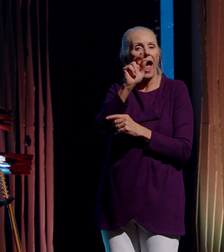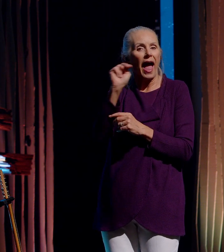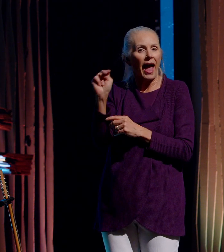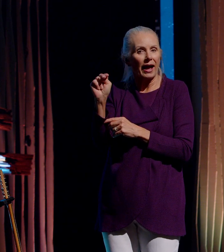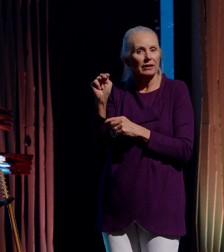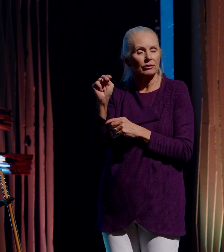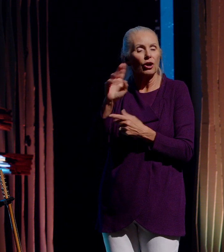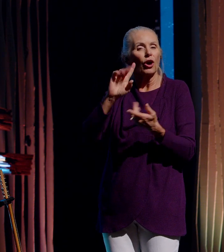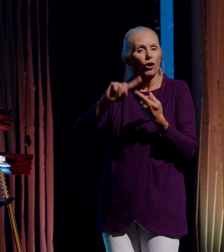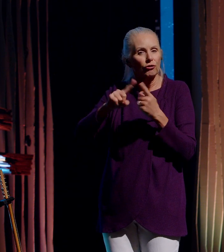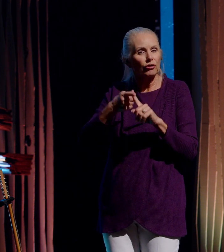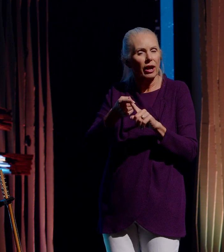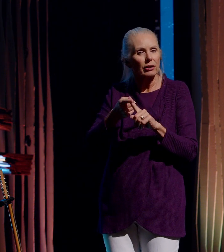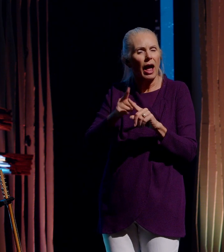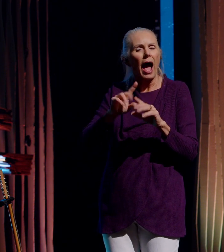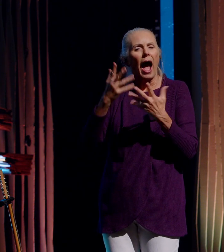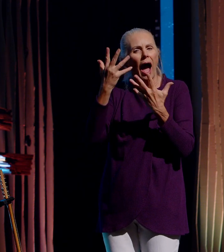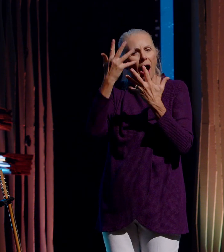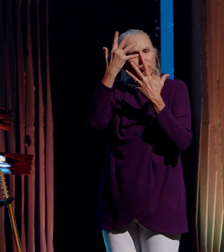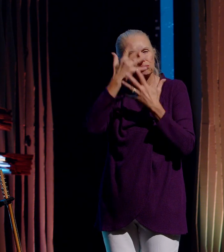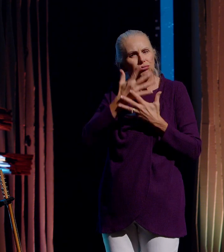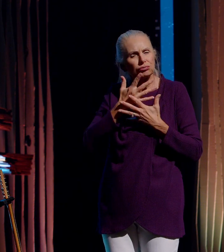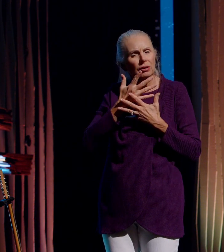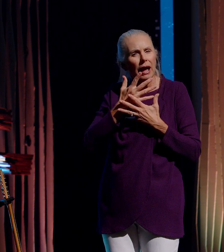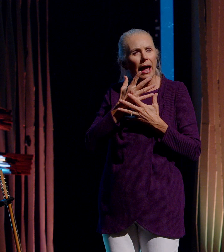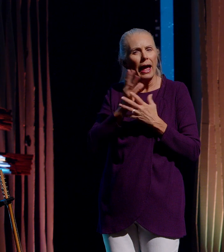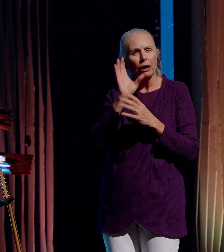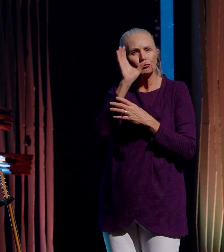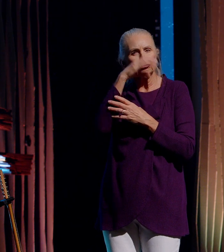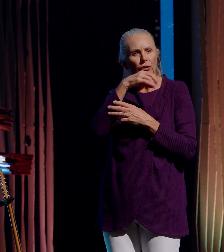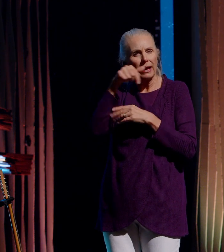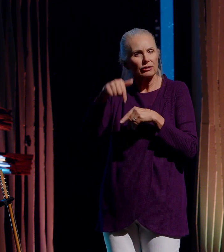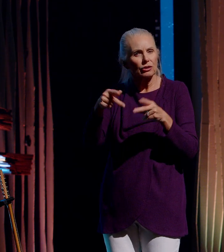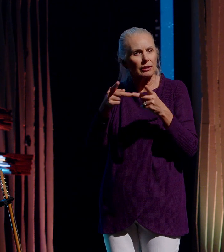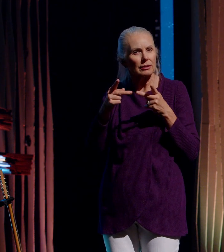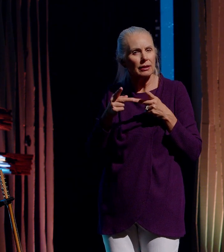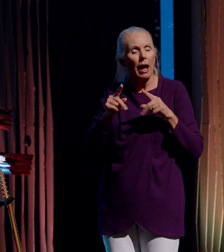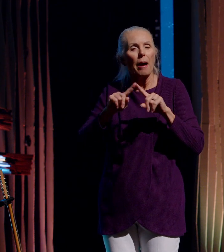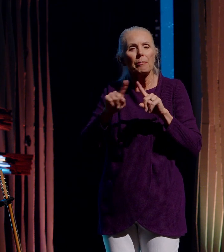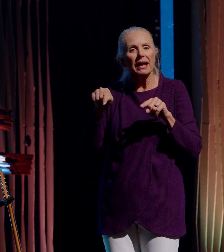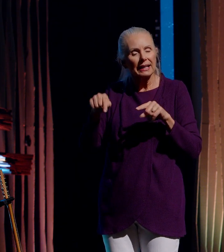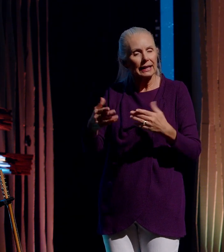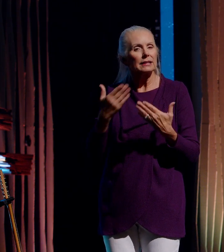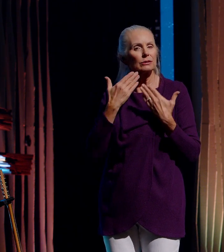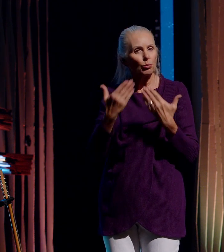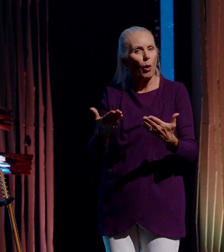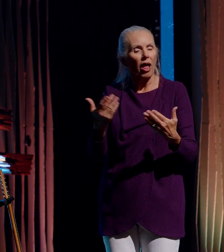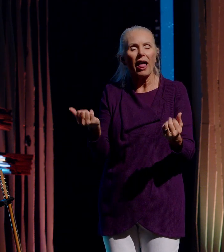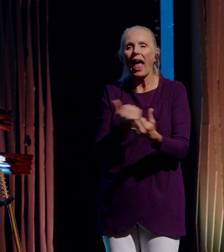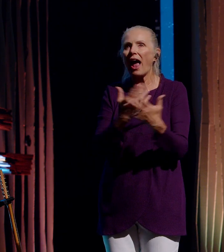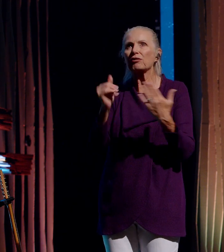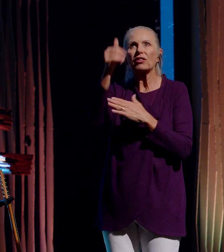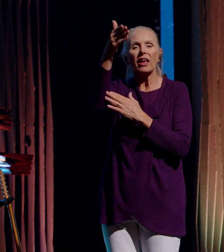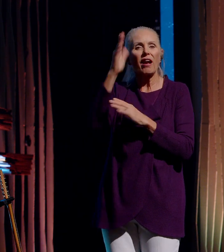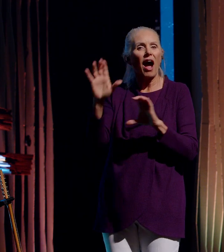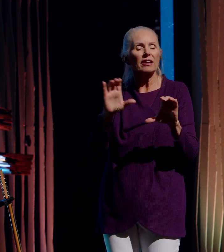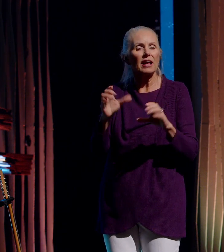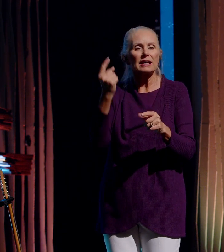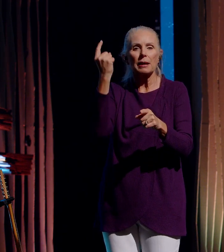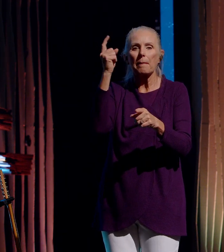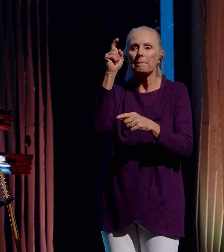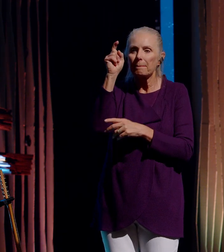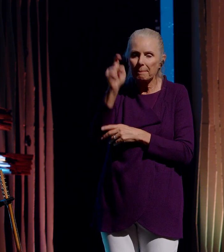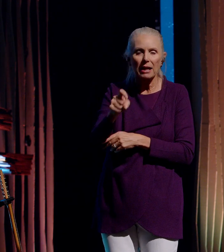and mysterious are the ways of Providence. But it is well. Everything that God does must be